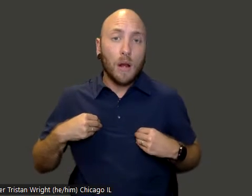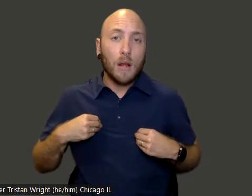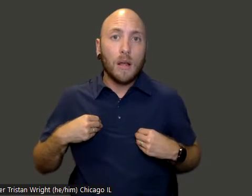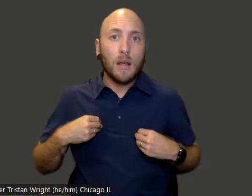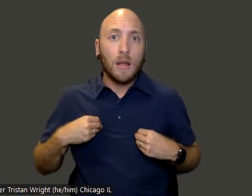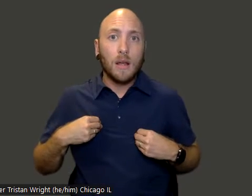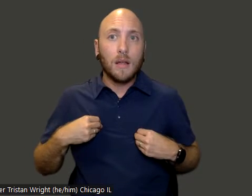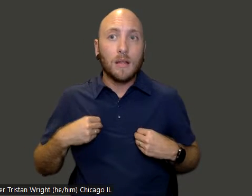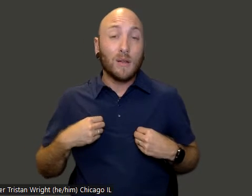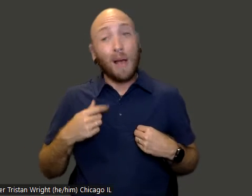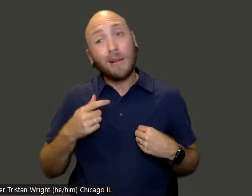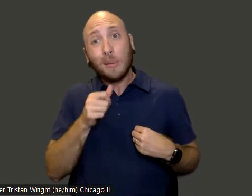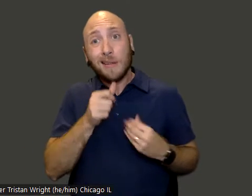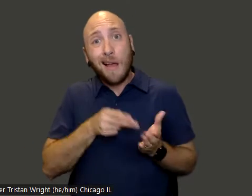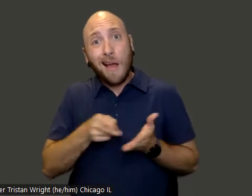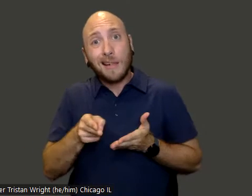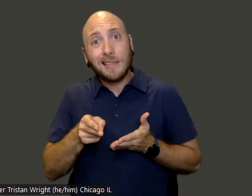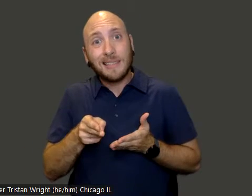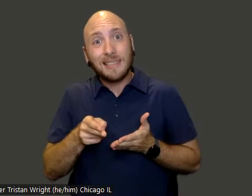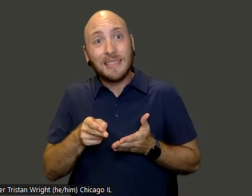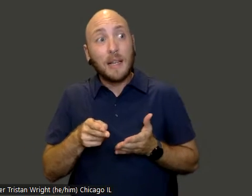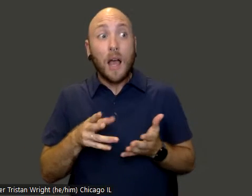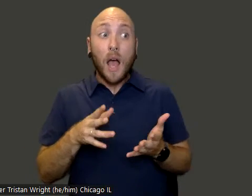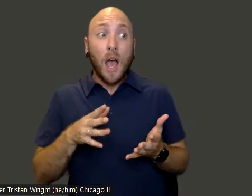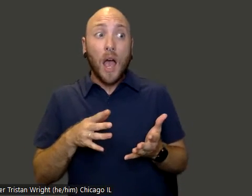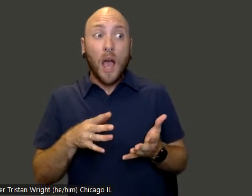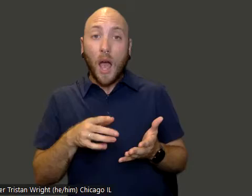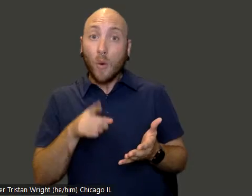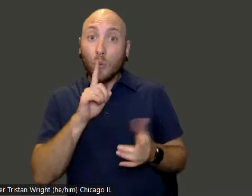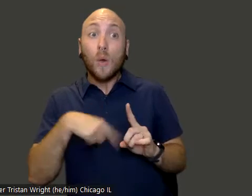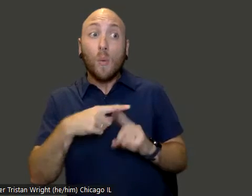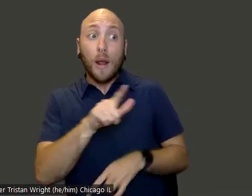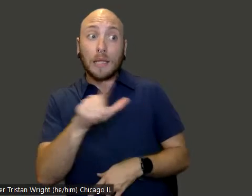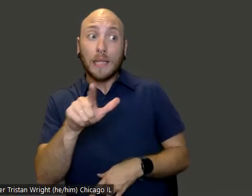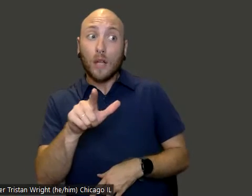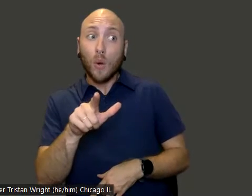okay with it. I even supported my landlord's decision. I was nice about it because I wanted my